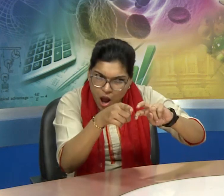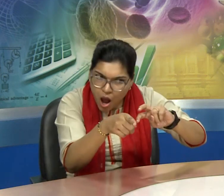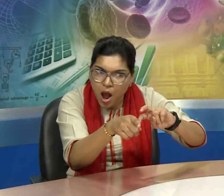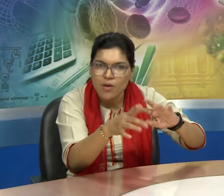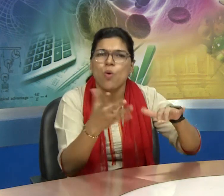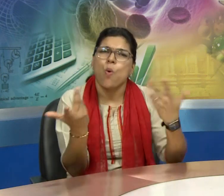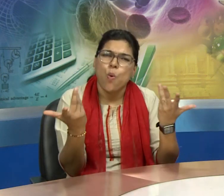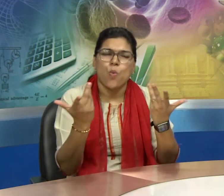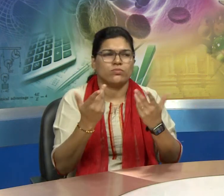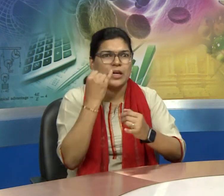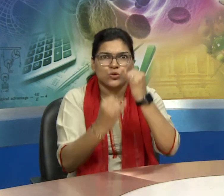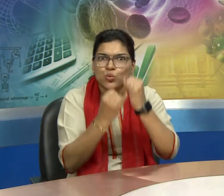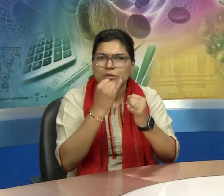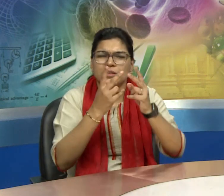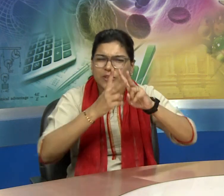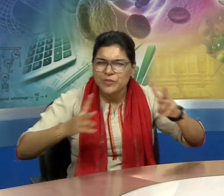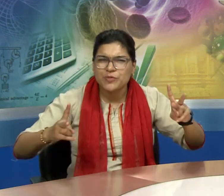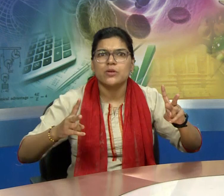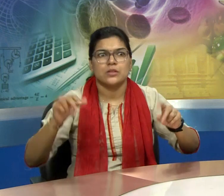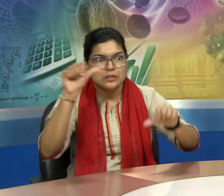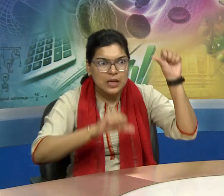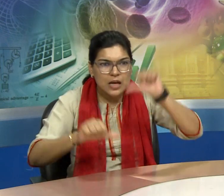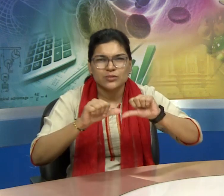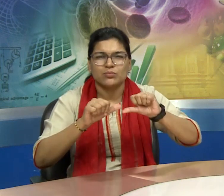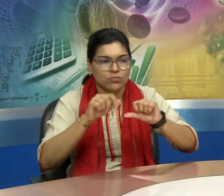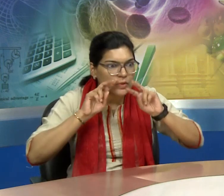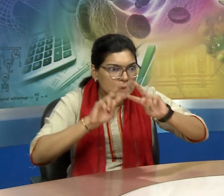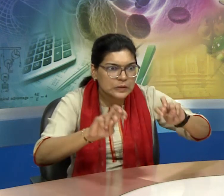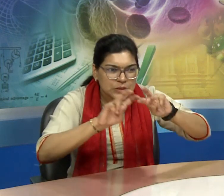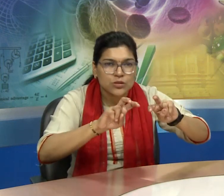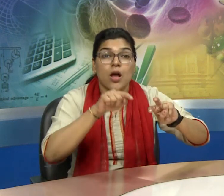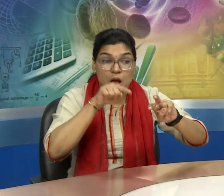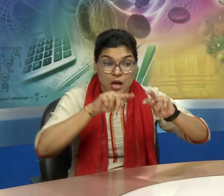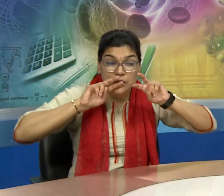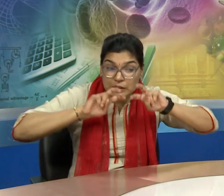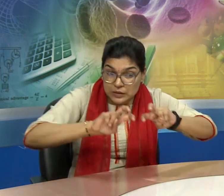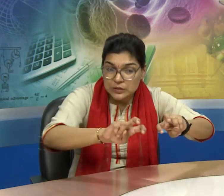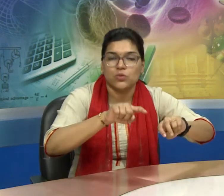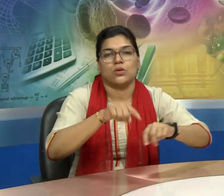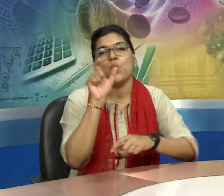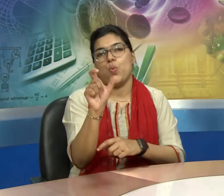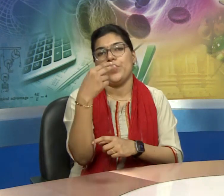When we have to find anything, then we search something. And research